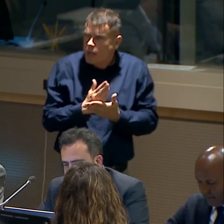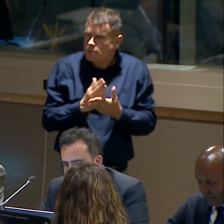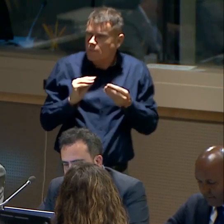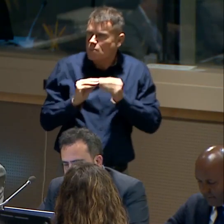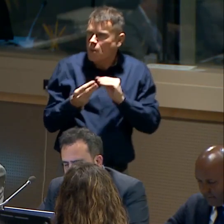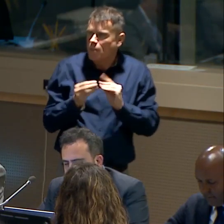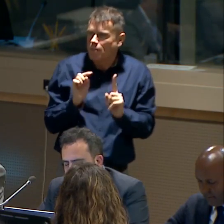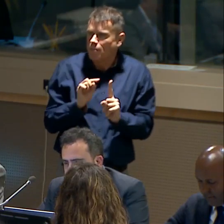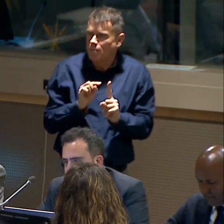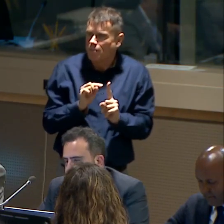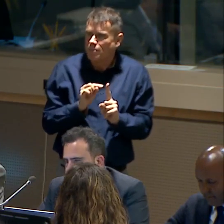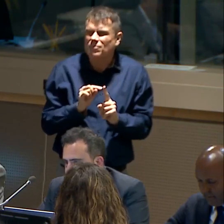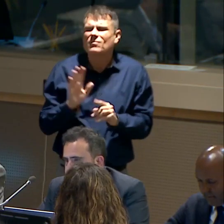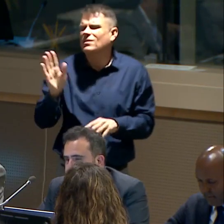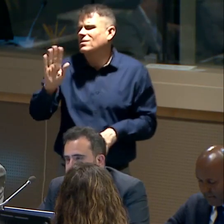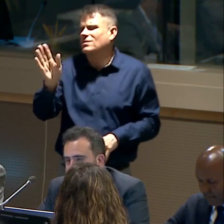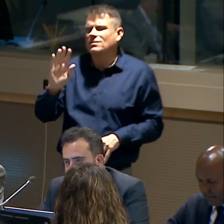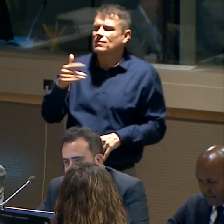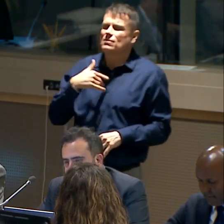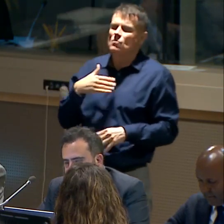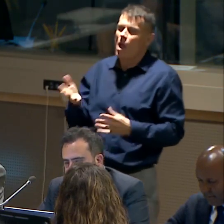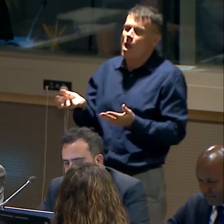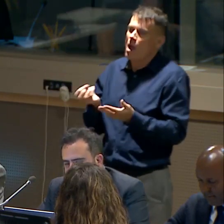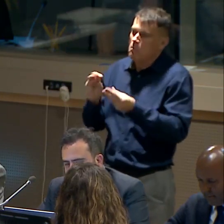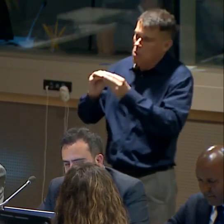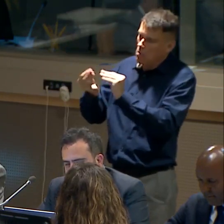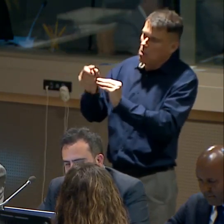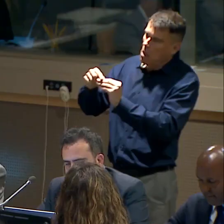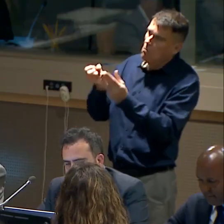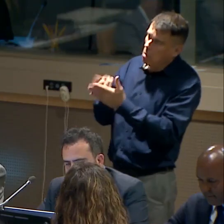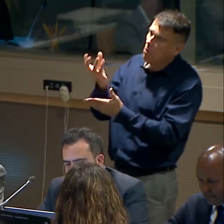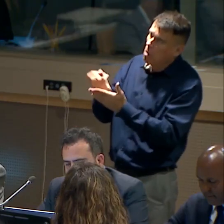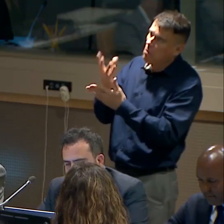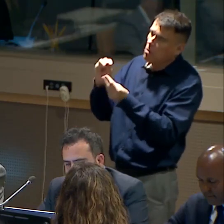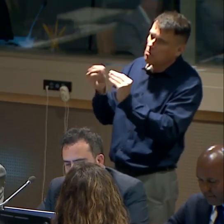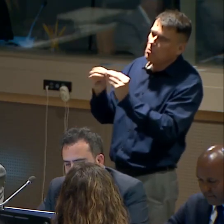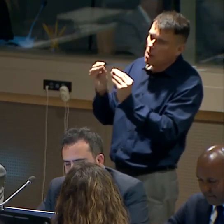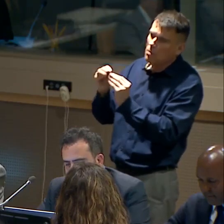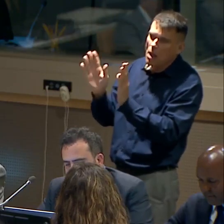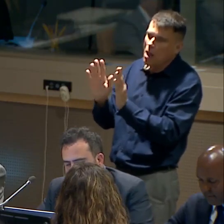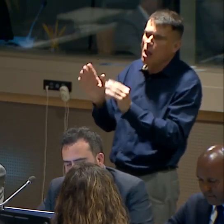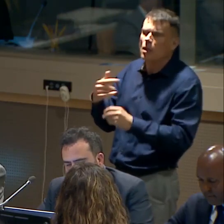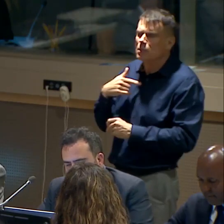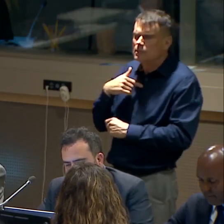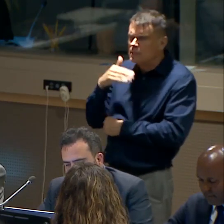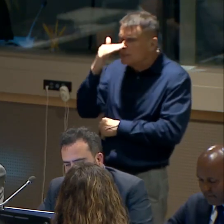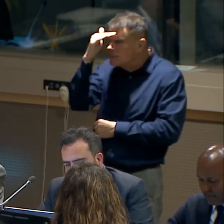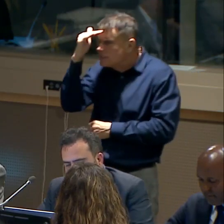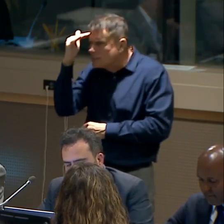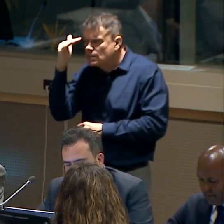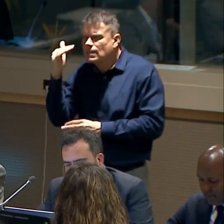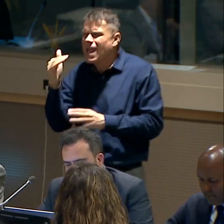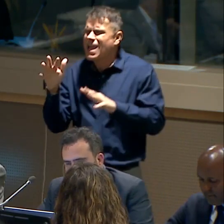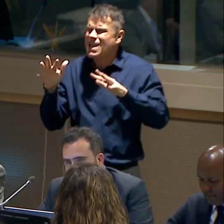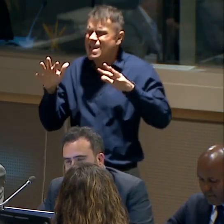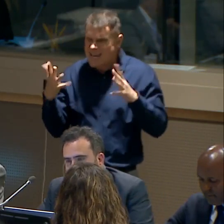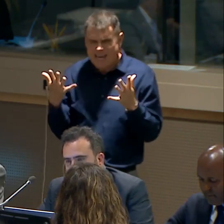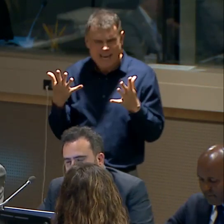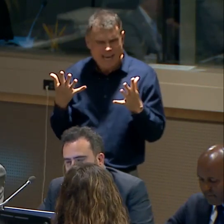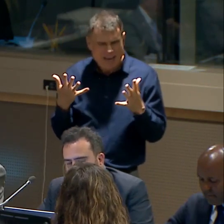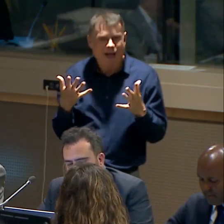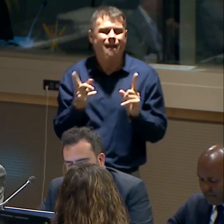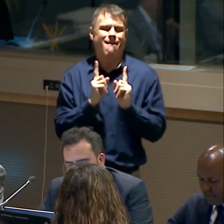problems. Our purpose is to explore solutions, strengthen collaboration, and